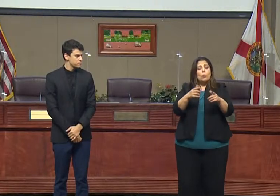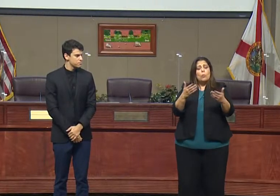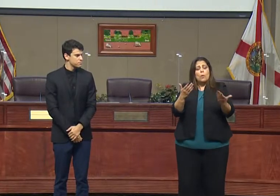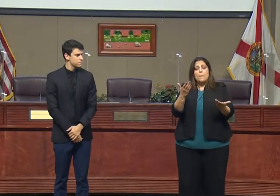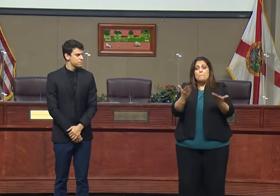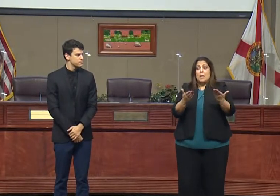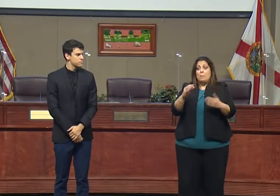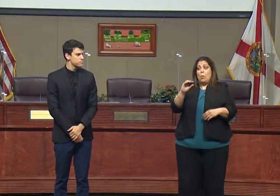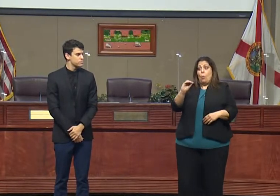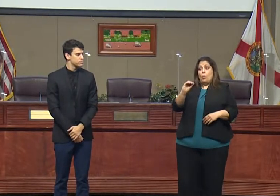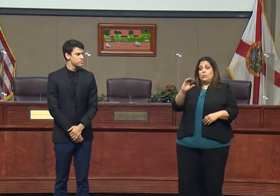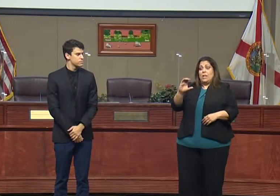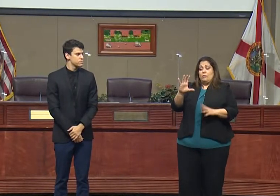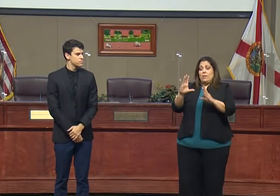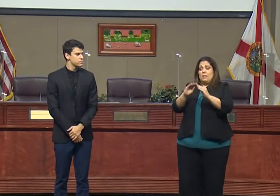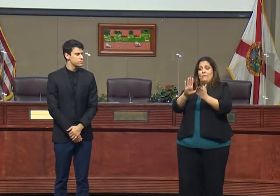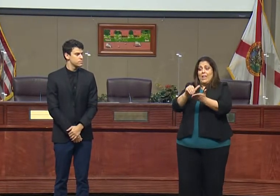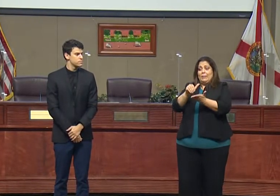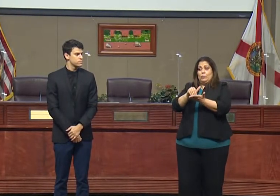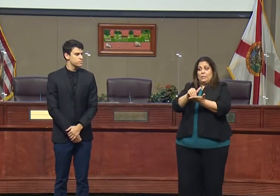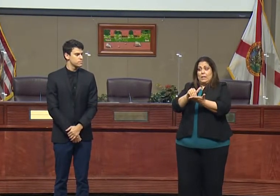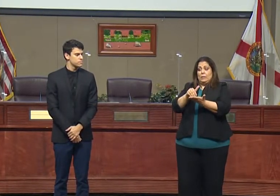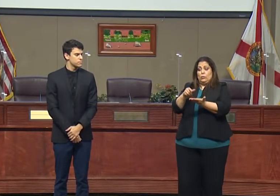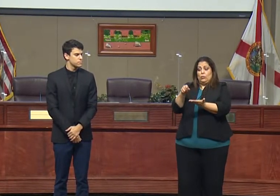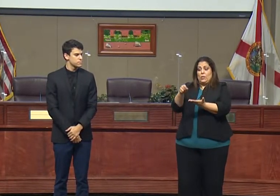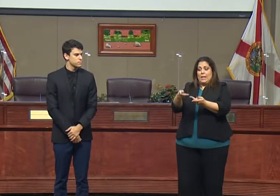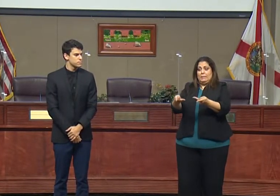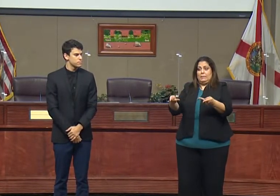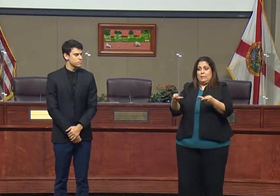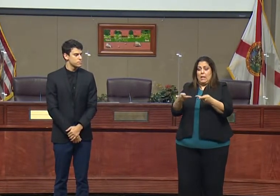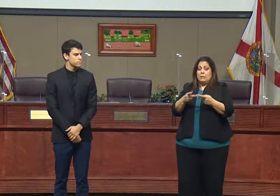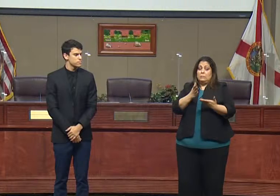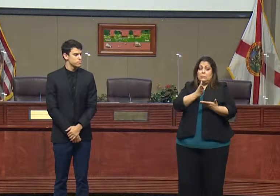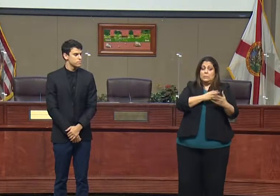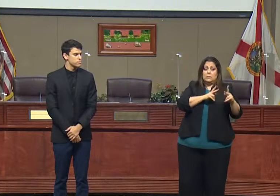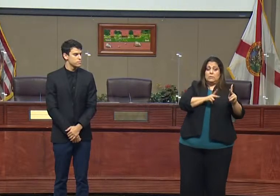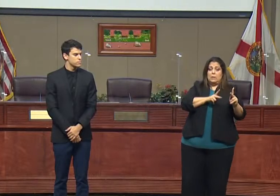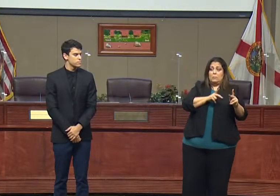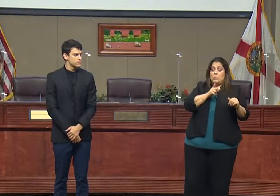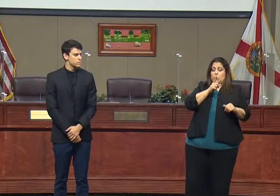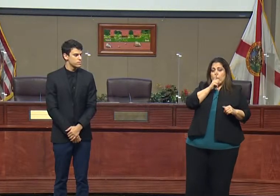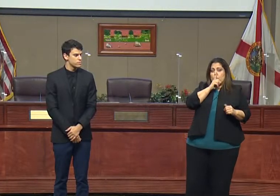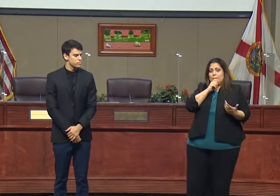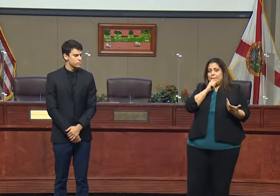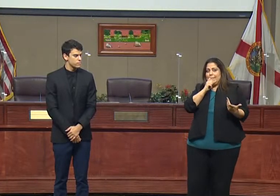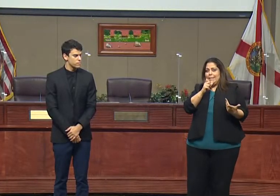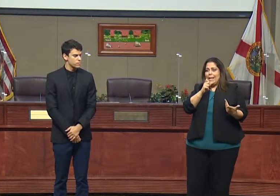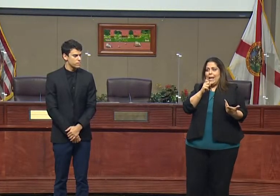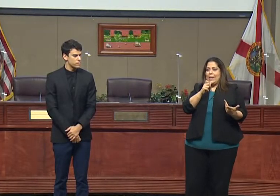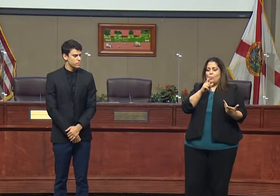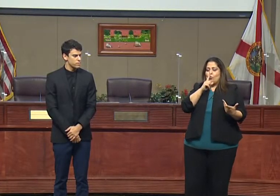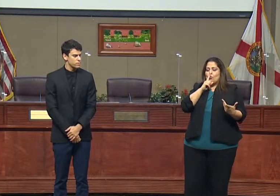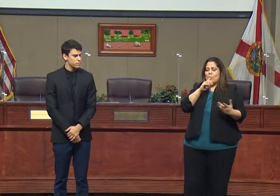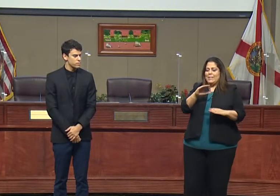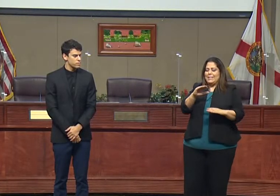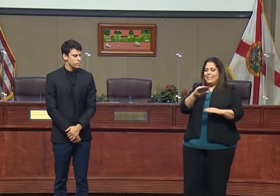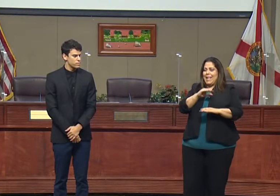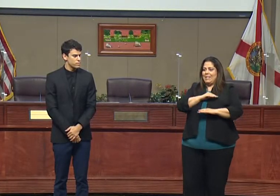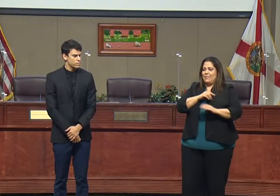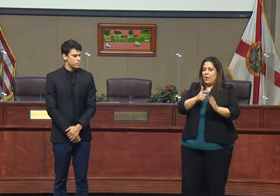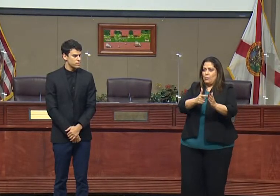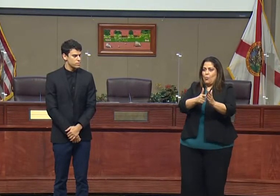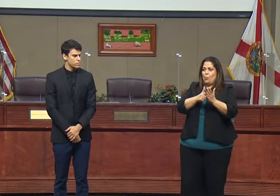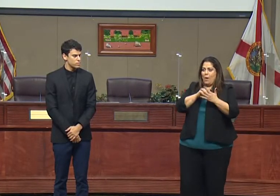the Orange County Convention Center site where individuals who did not meet the published criteria